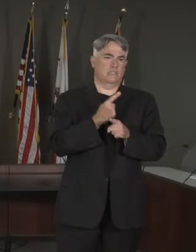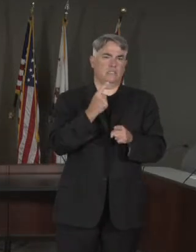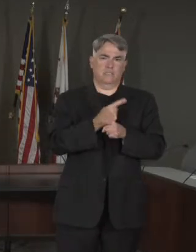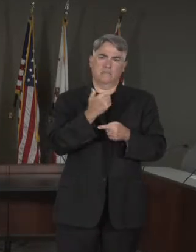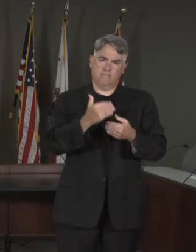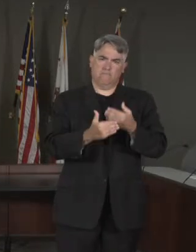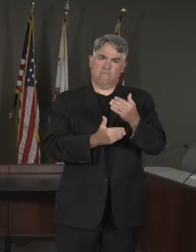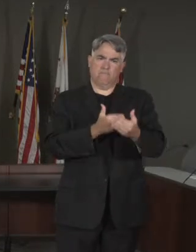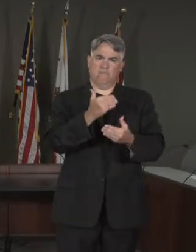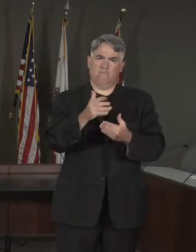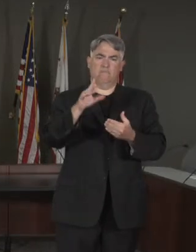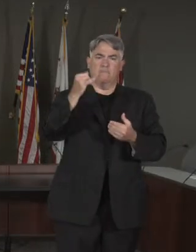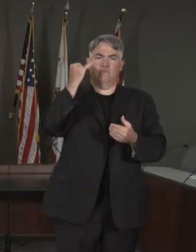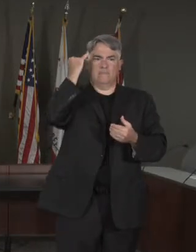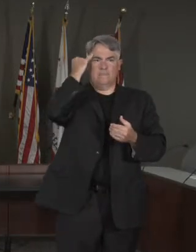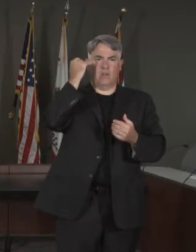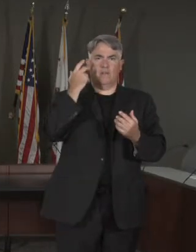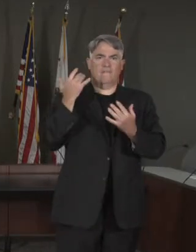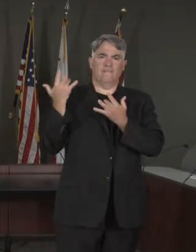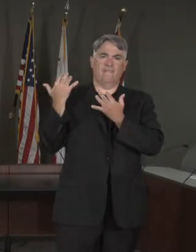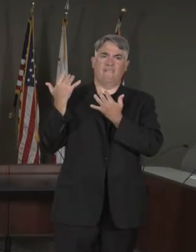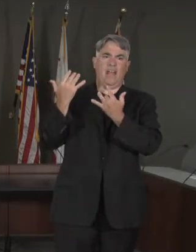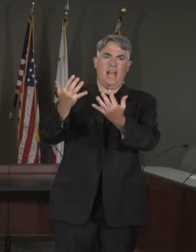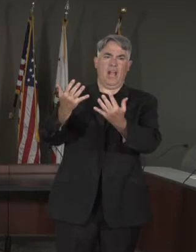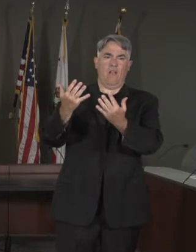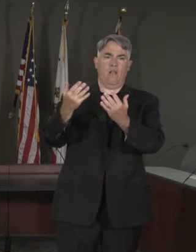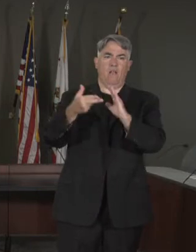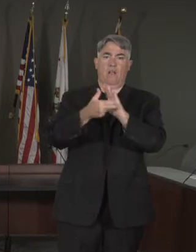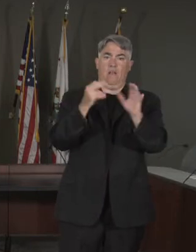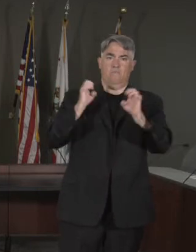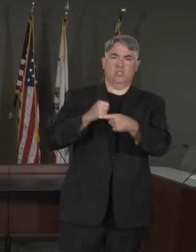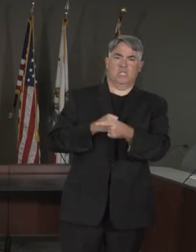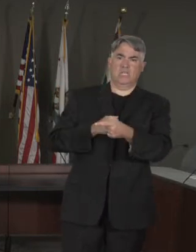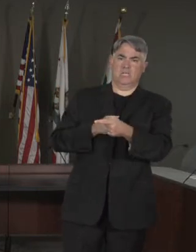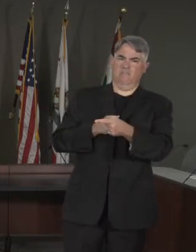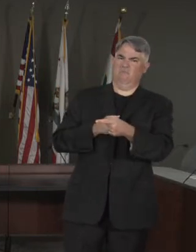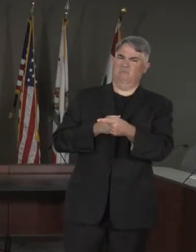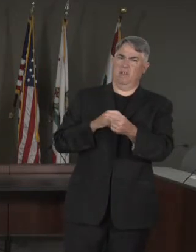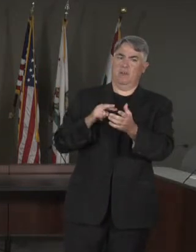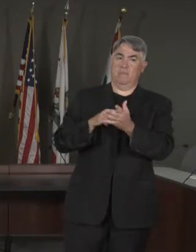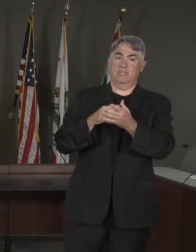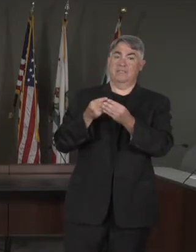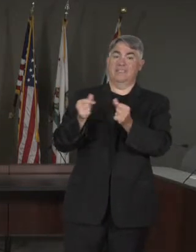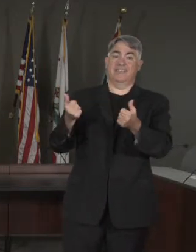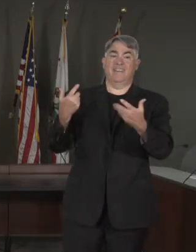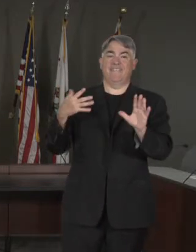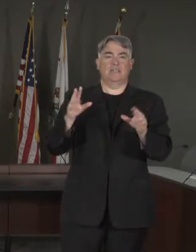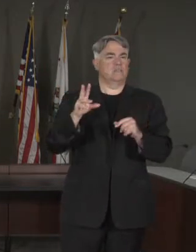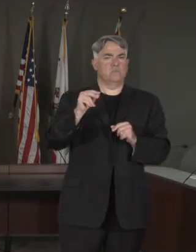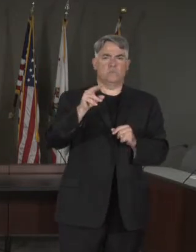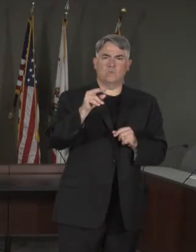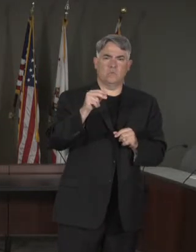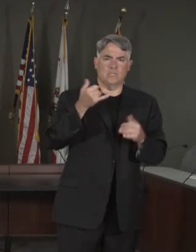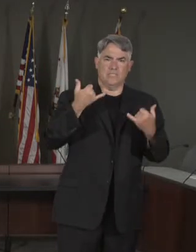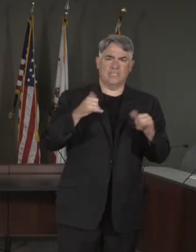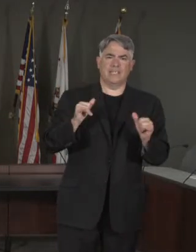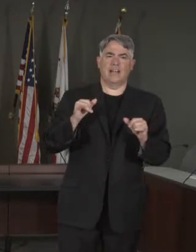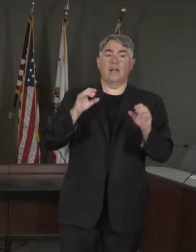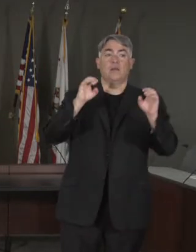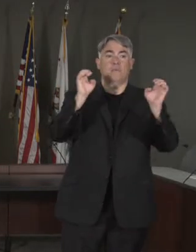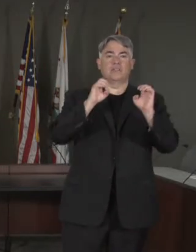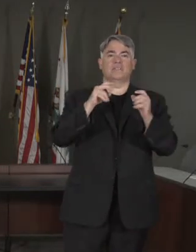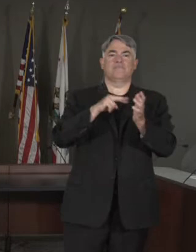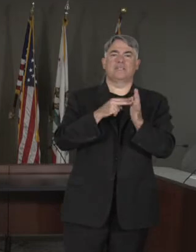fire and you declare a state of emergency, that state of emergency continues beyond, because it is a part of the rebuild, it is a part